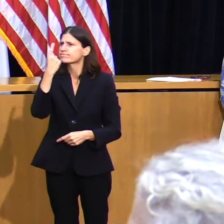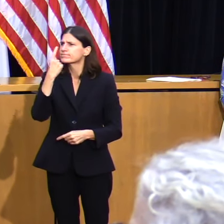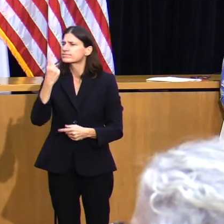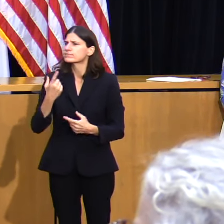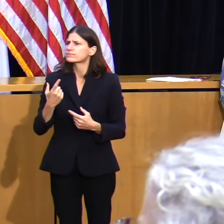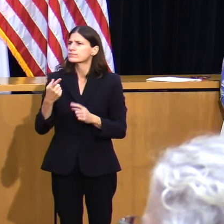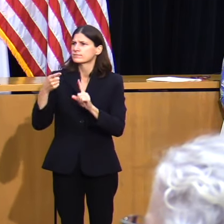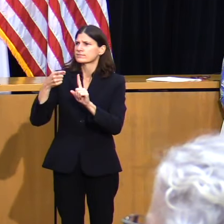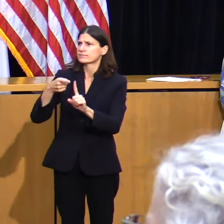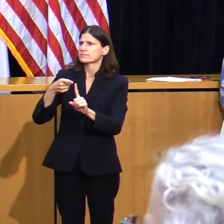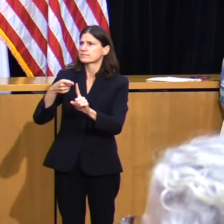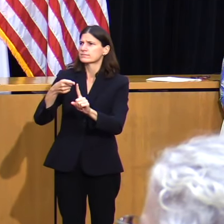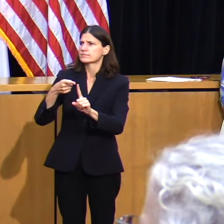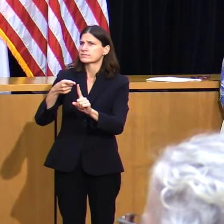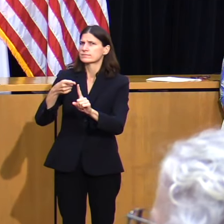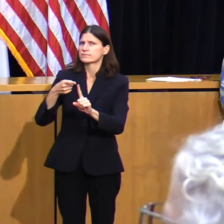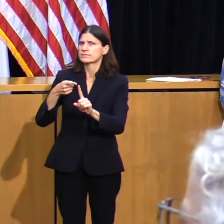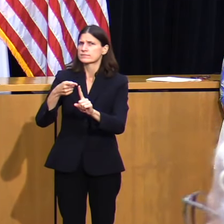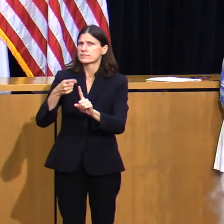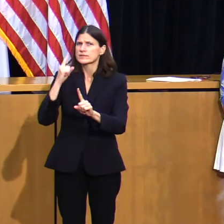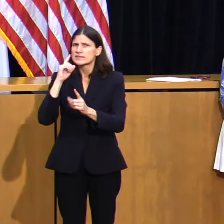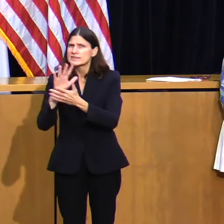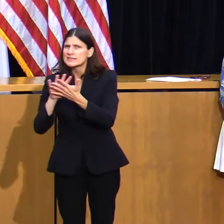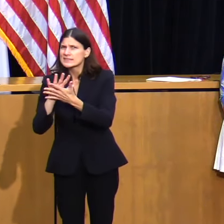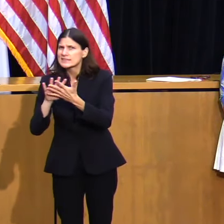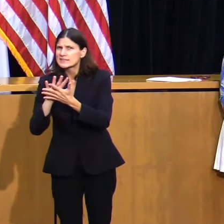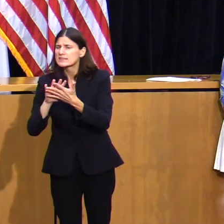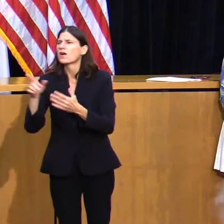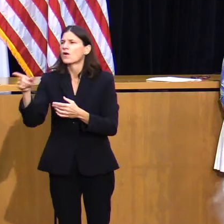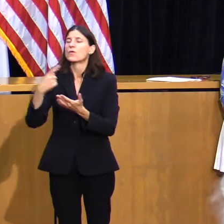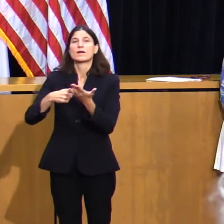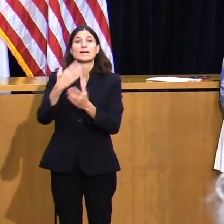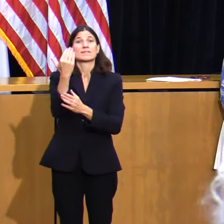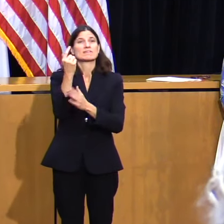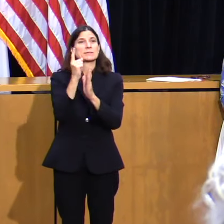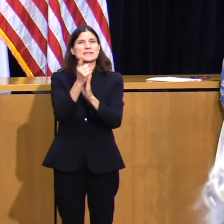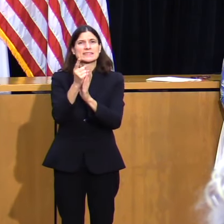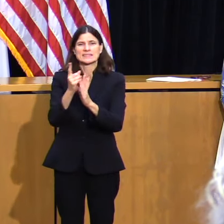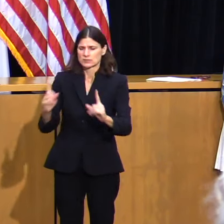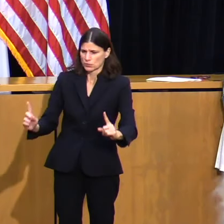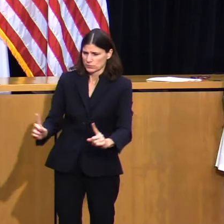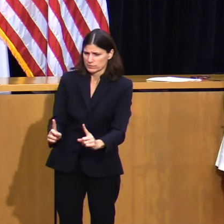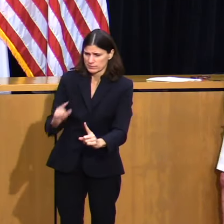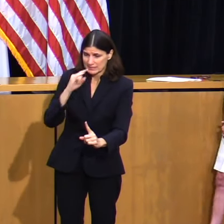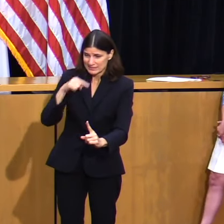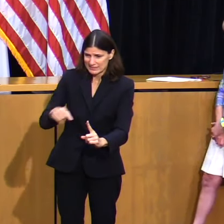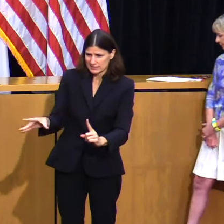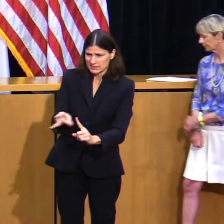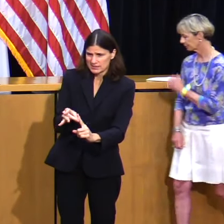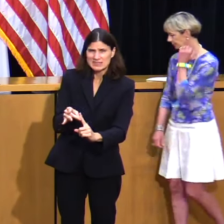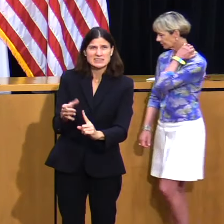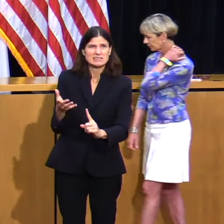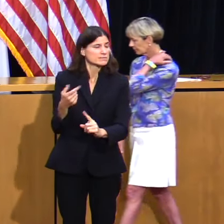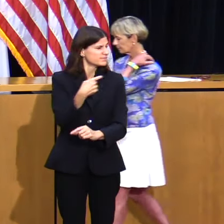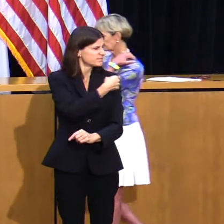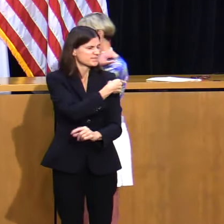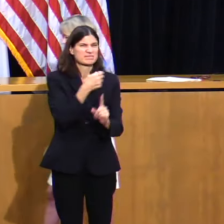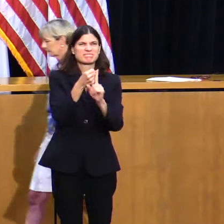this something, because it is 15 minutes, I'm just kind of trying to figure out how it would work, what it would look like. You want to speak to that?